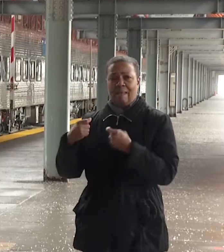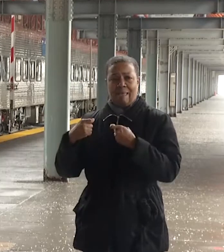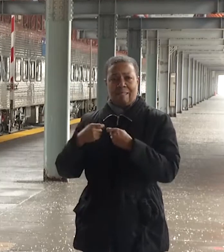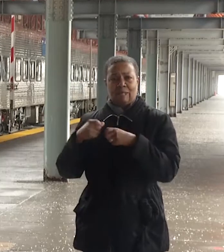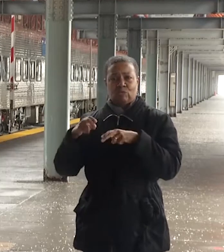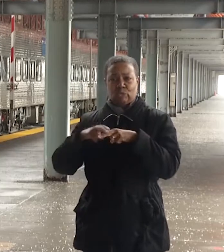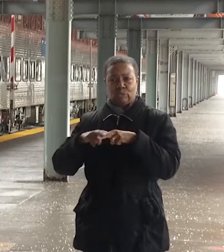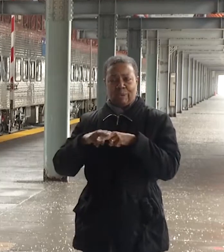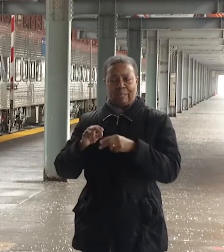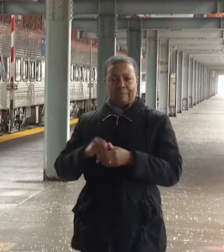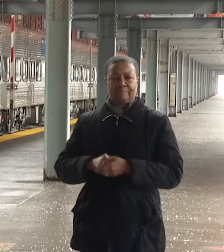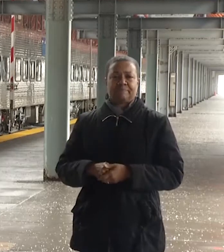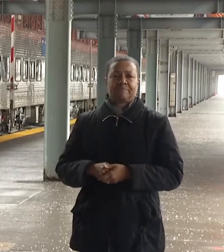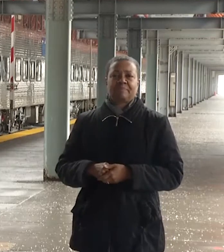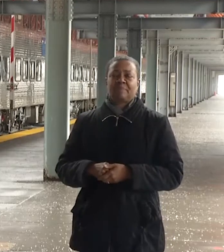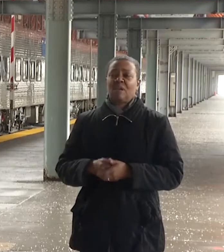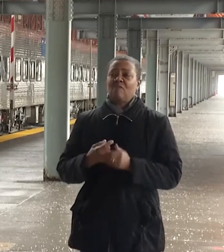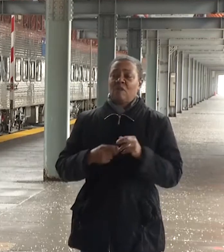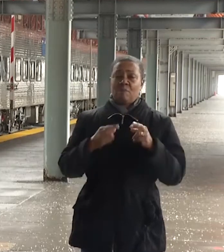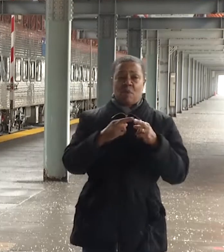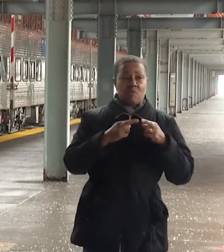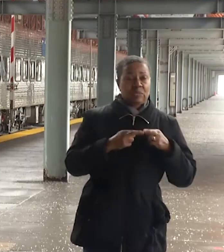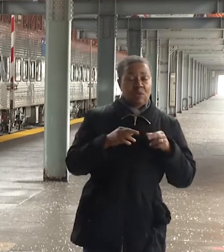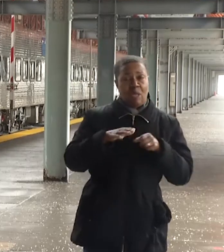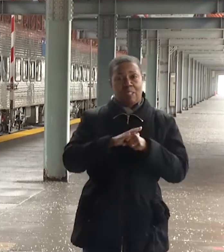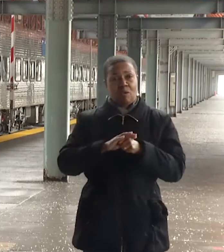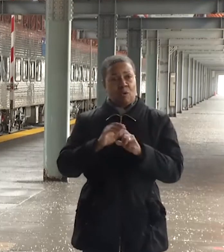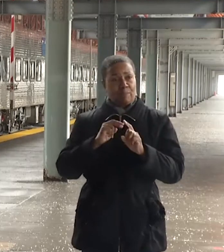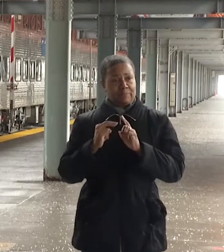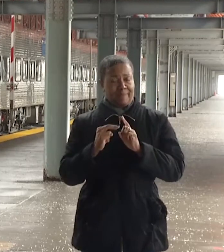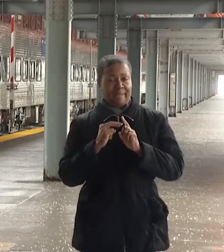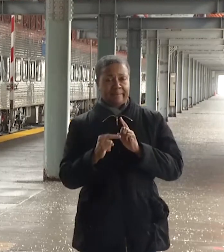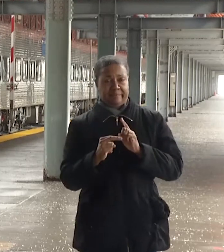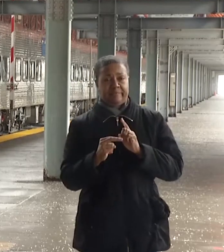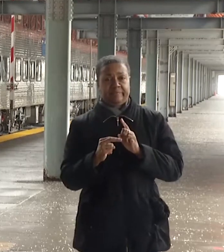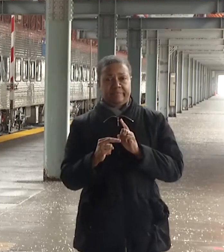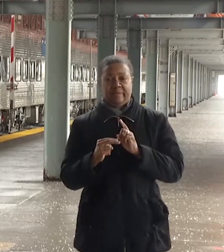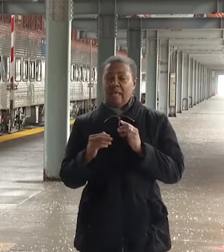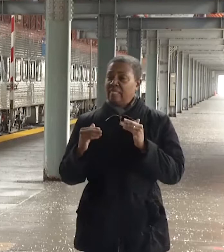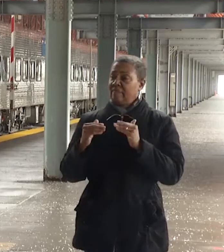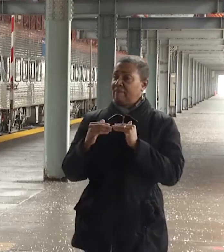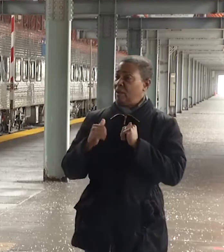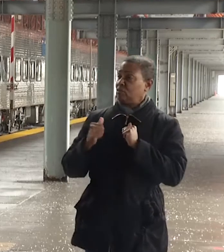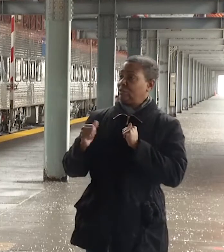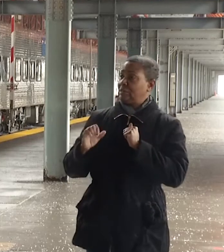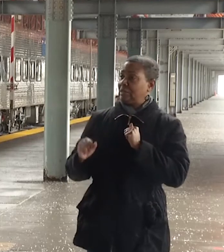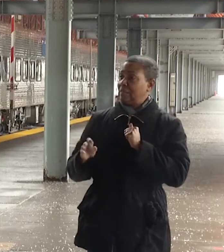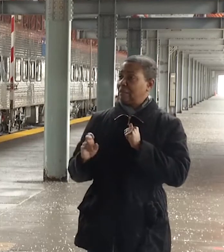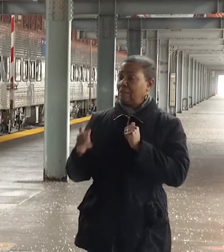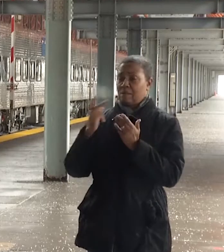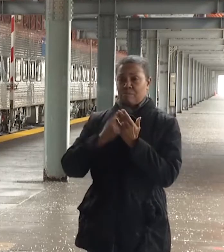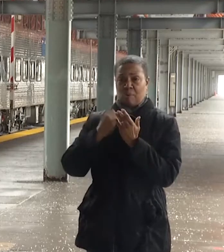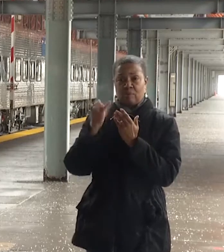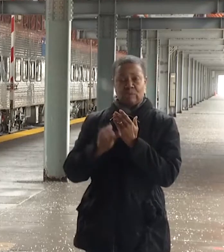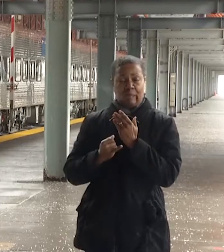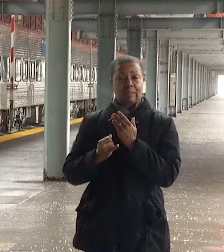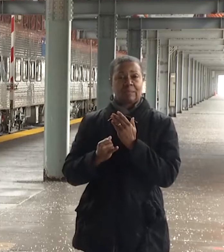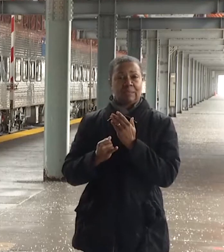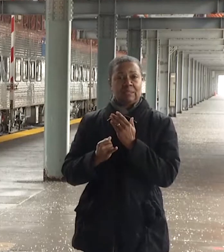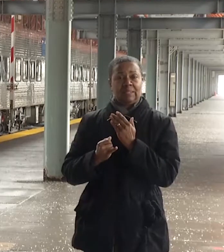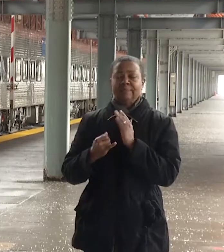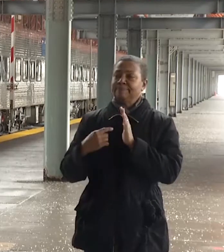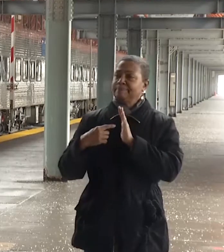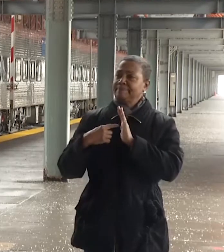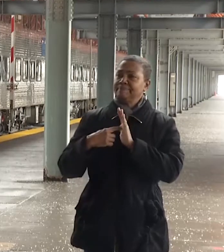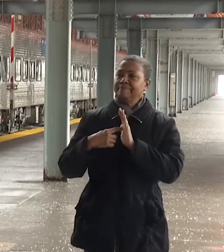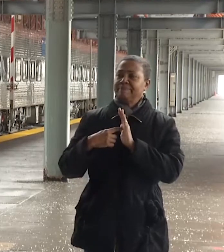Line. From both a regional and local perspective, the Fair Transit South Cook Project is an example